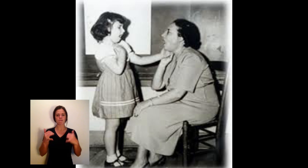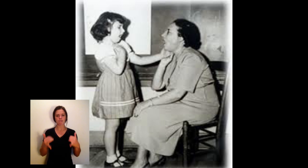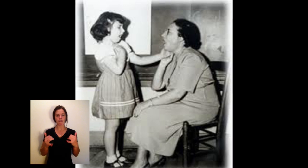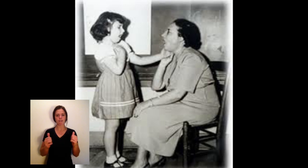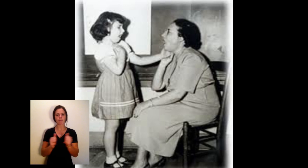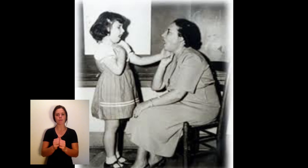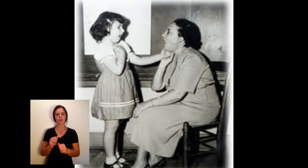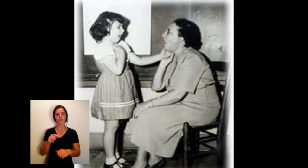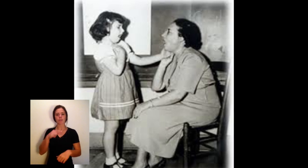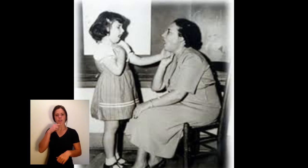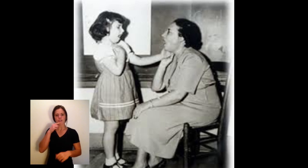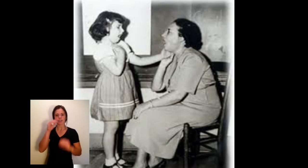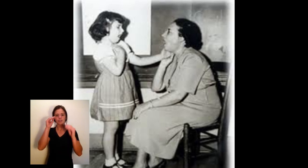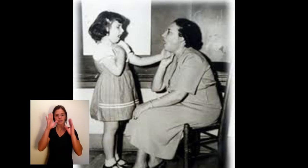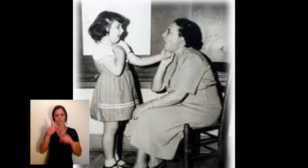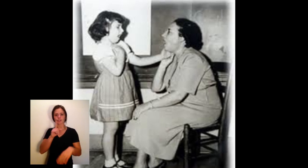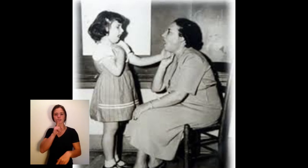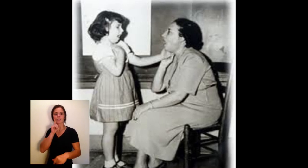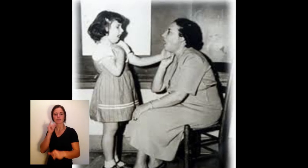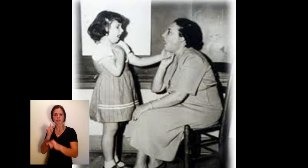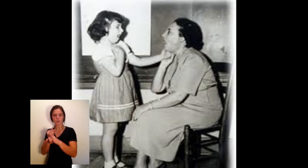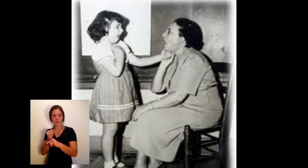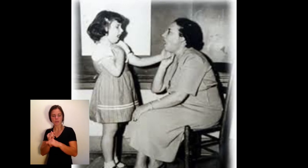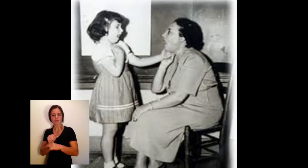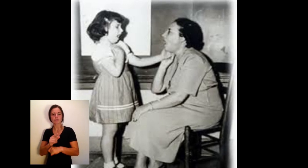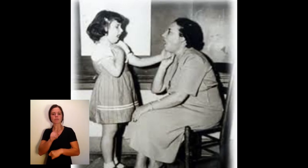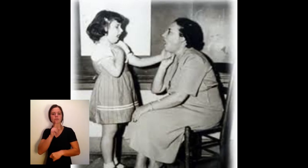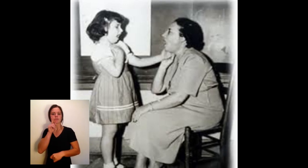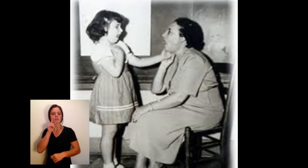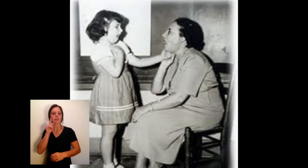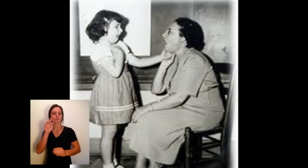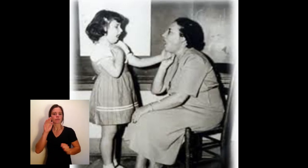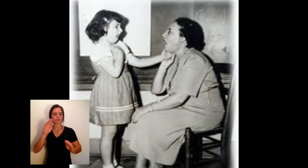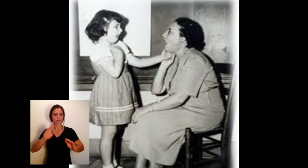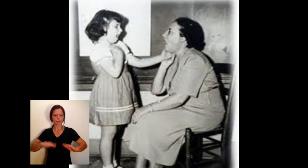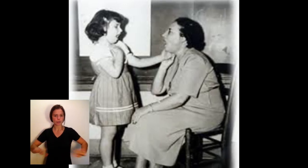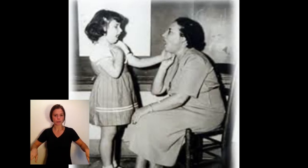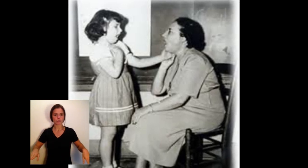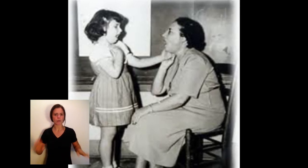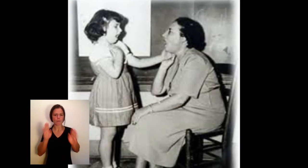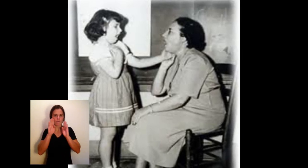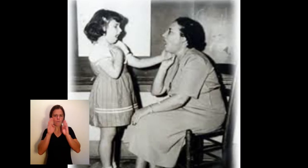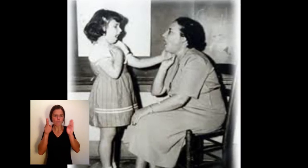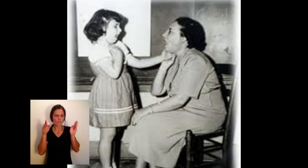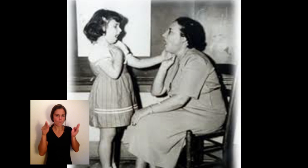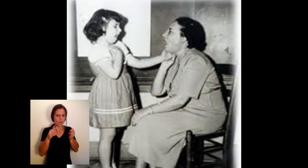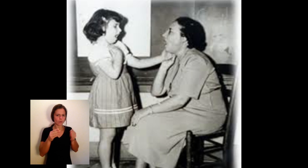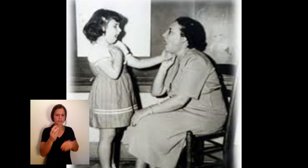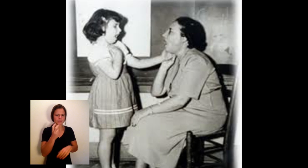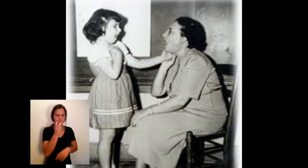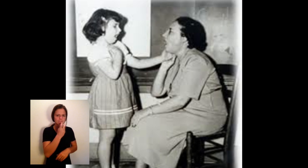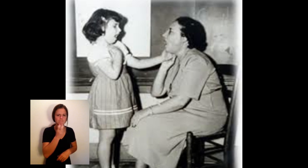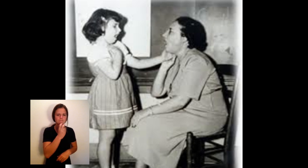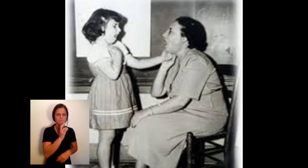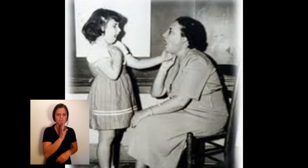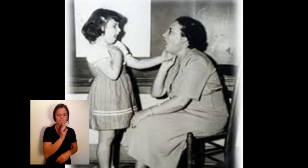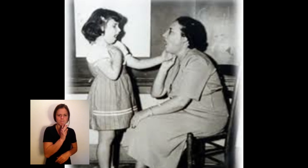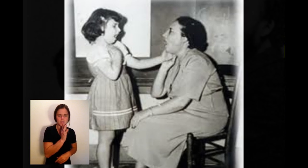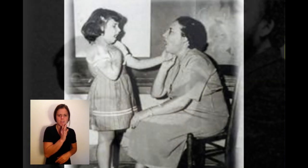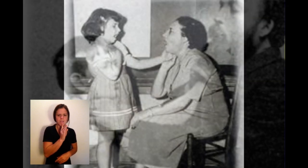With only hearing teachers at the deaf schools now, deaf children began focusing their energy on practicing to lip read